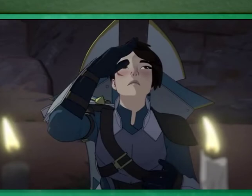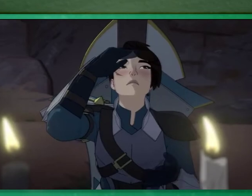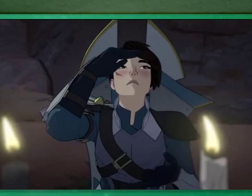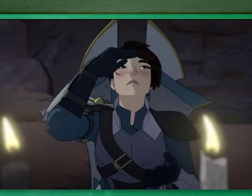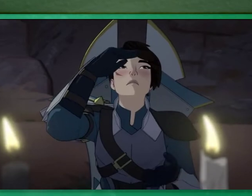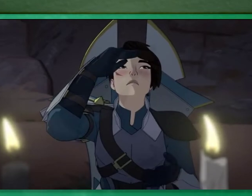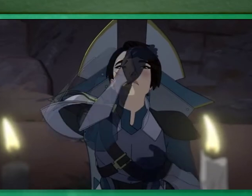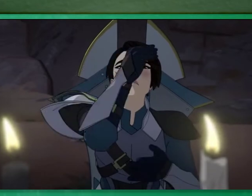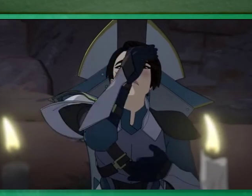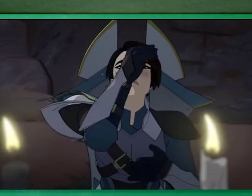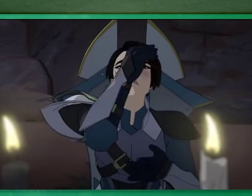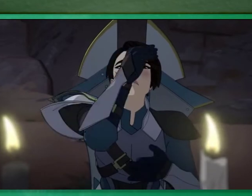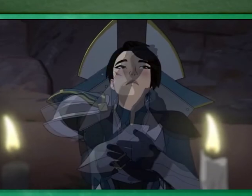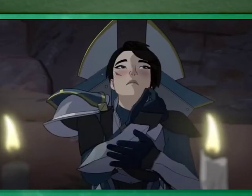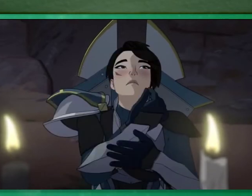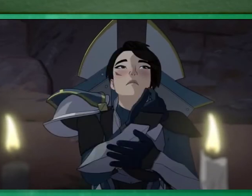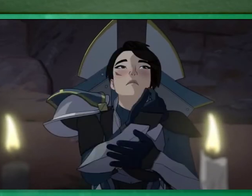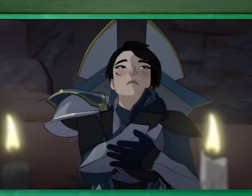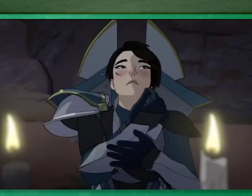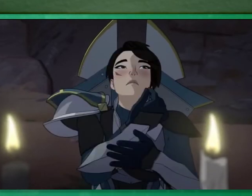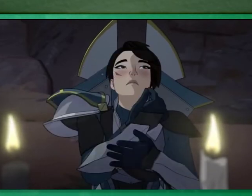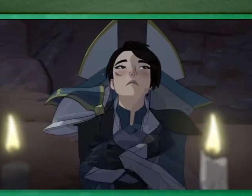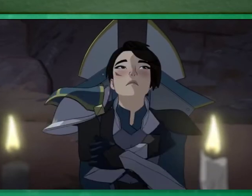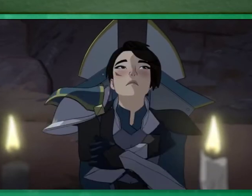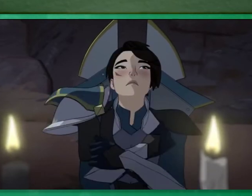Let's keep going.